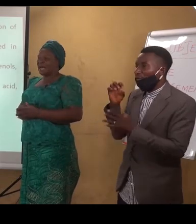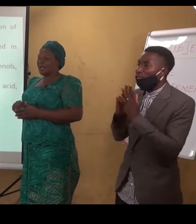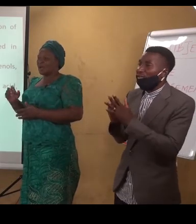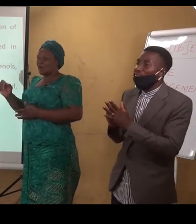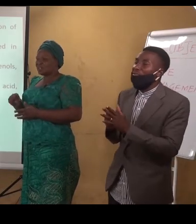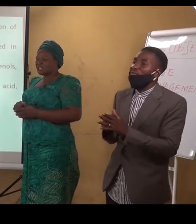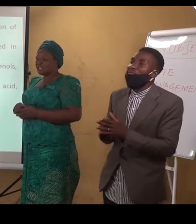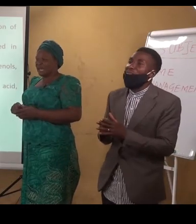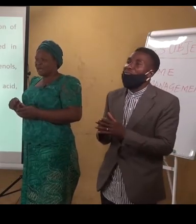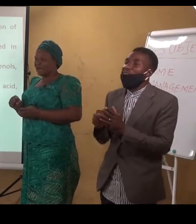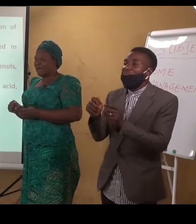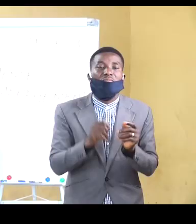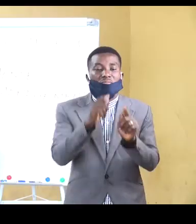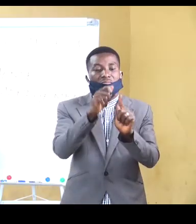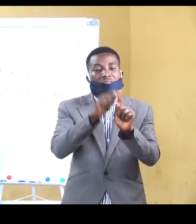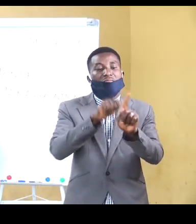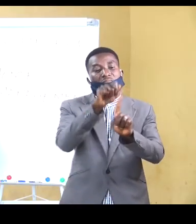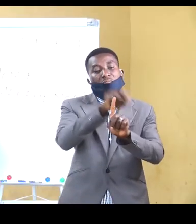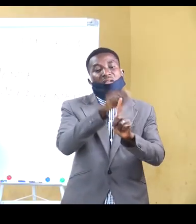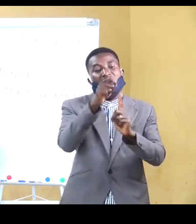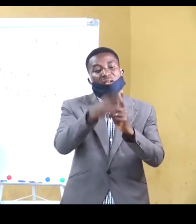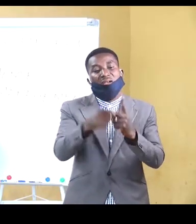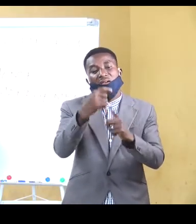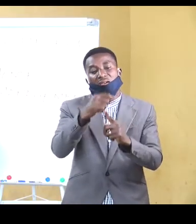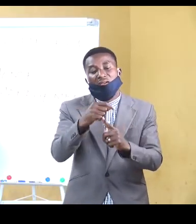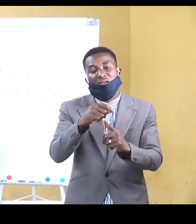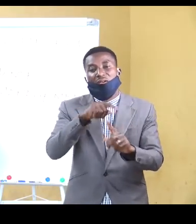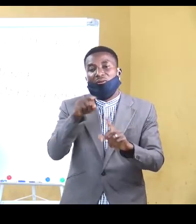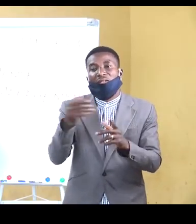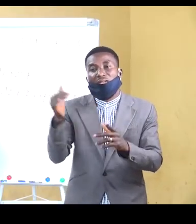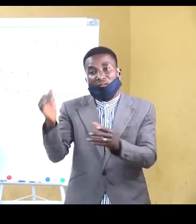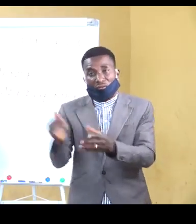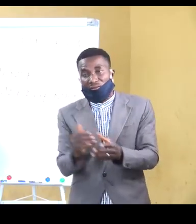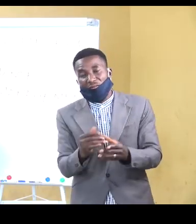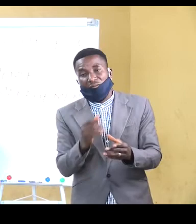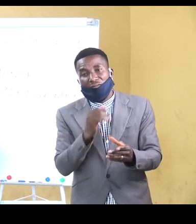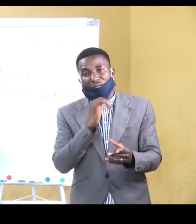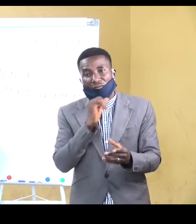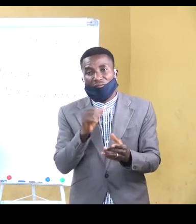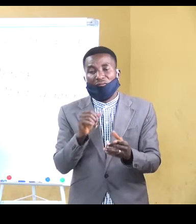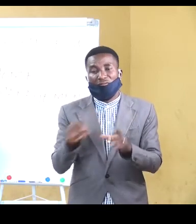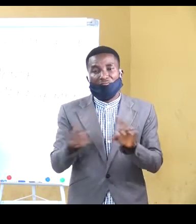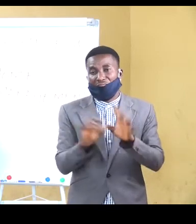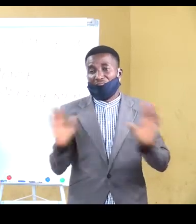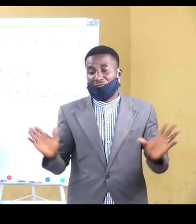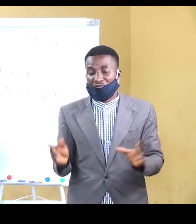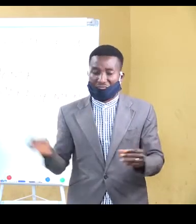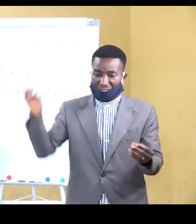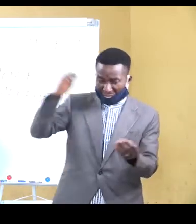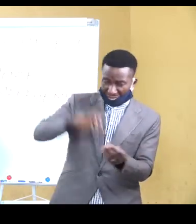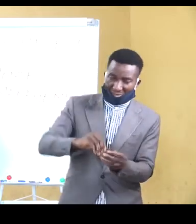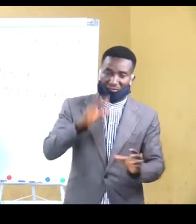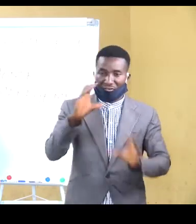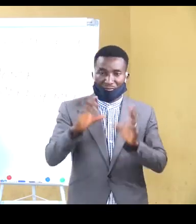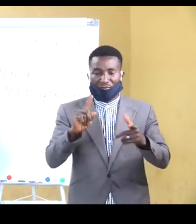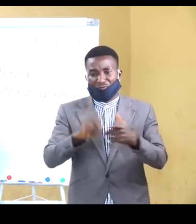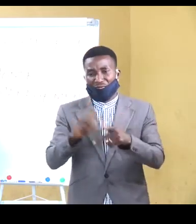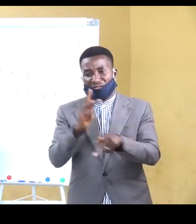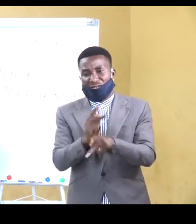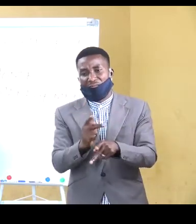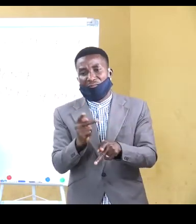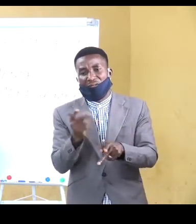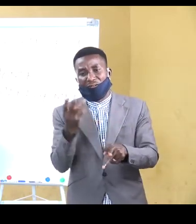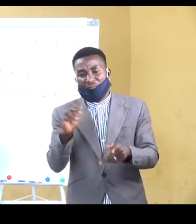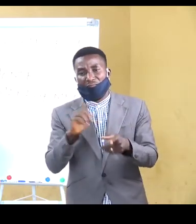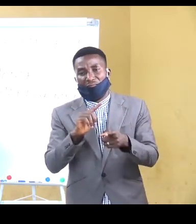bananas are gotten, they are not ripe, these chemicals might be added to them. To what? To keep them not too